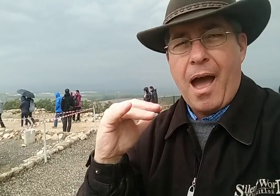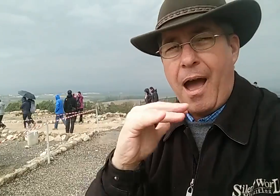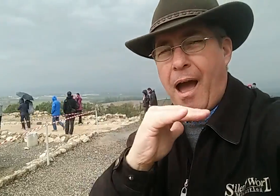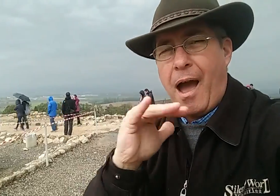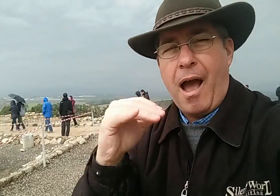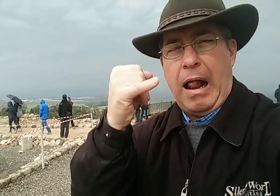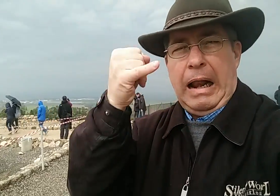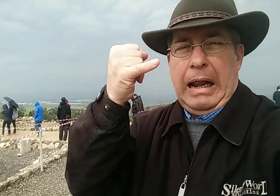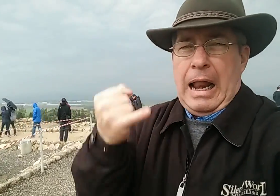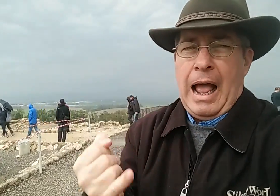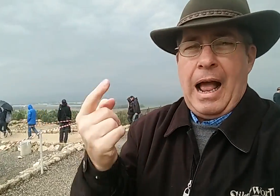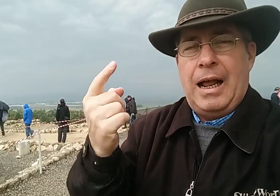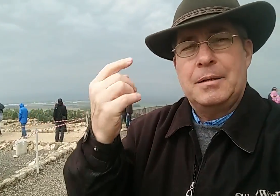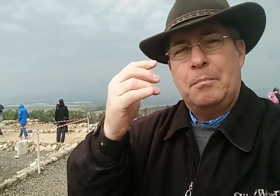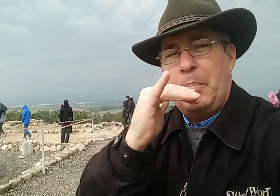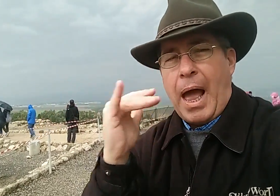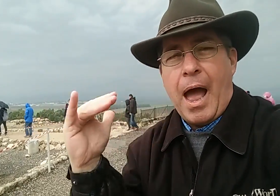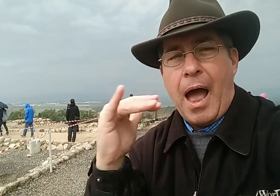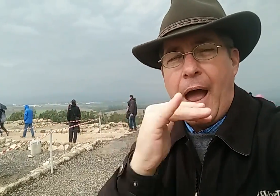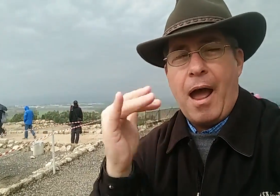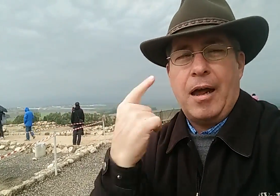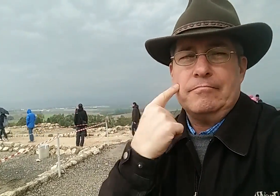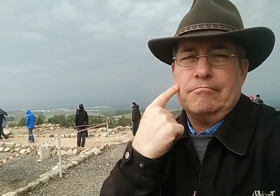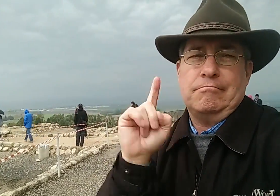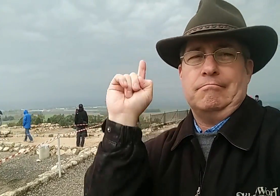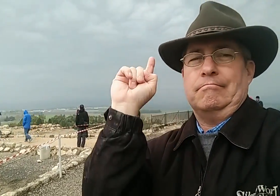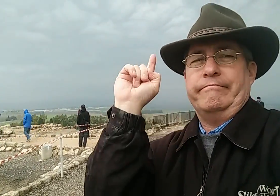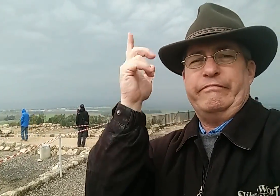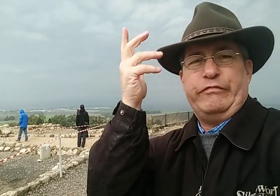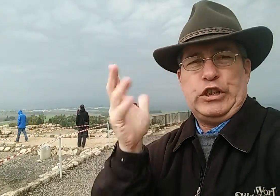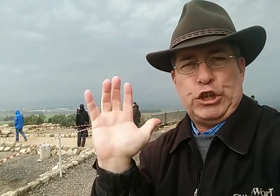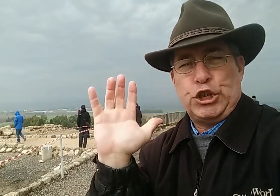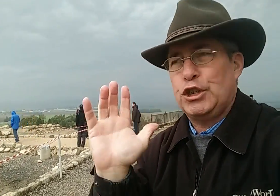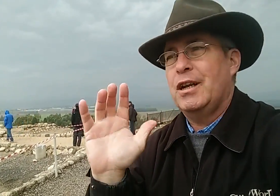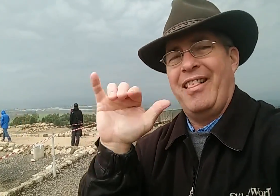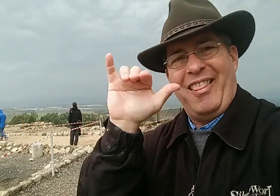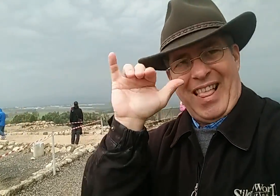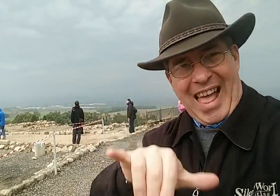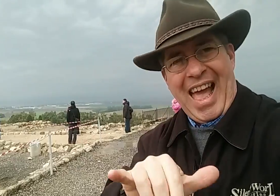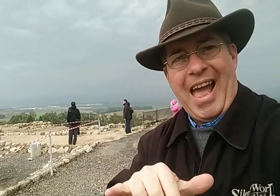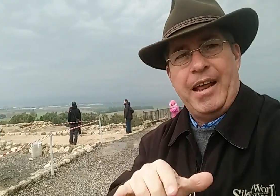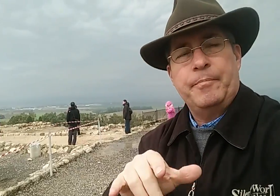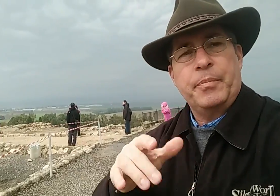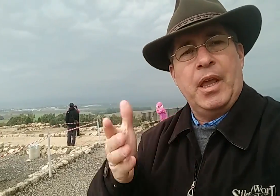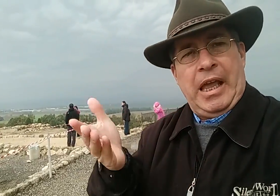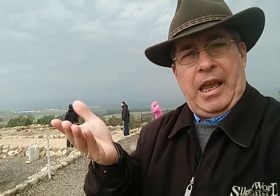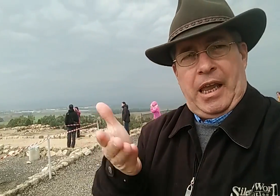about a battle that will take place, the final battle, and where the final victory will actually be won.